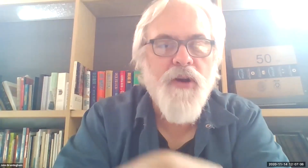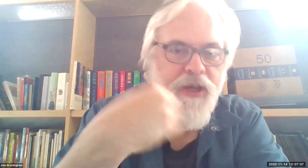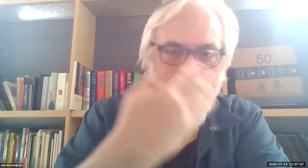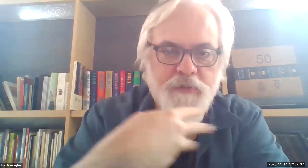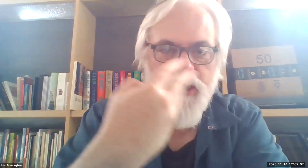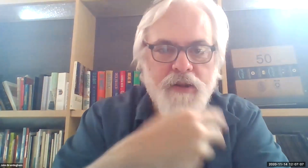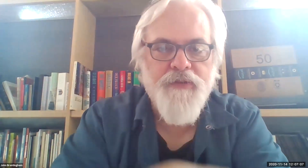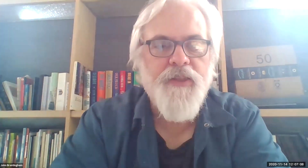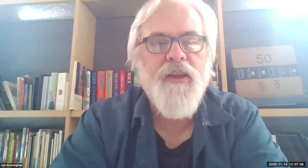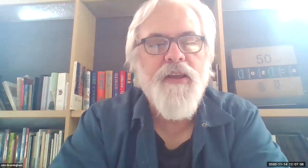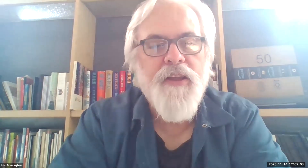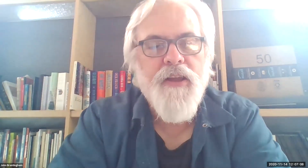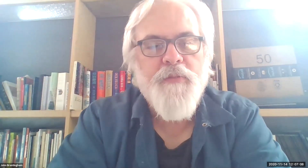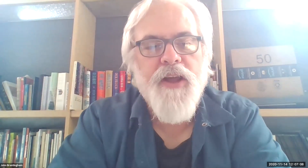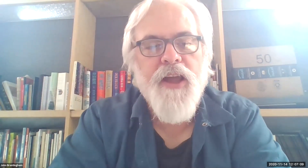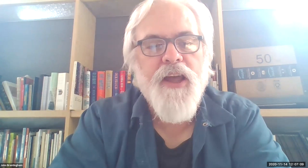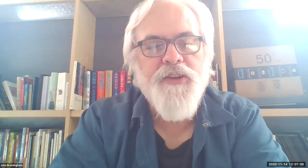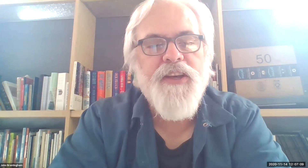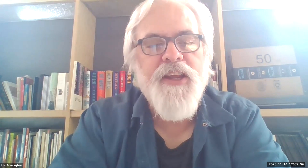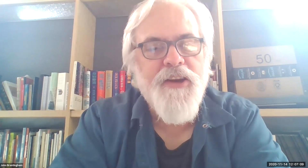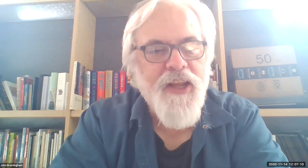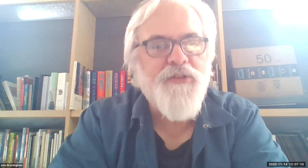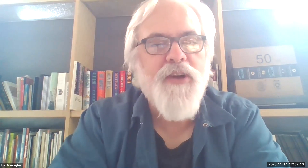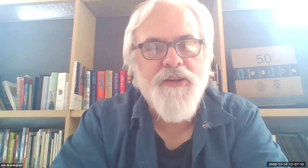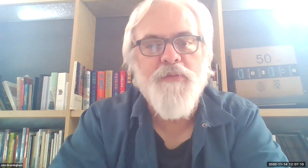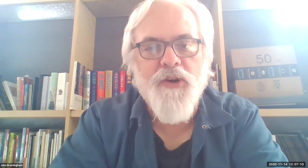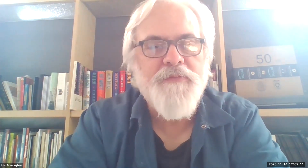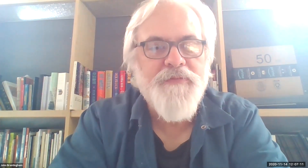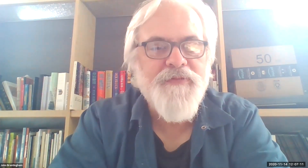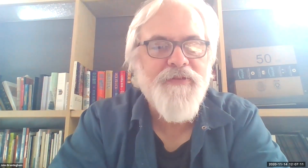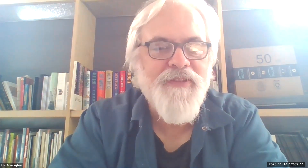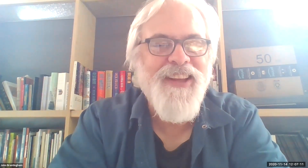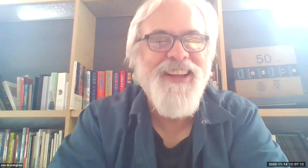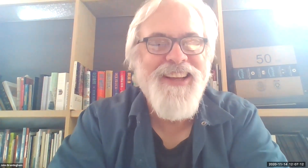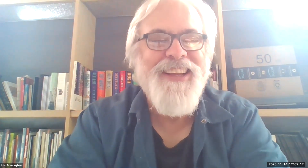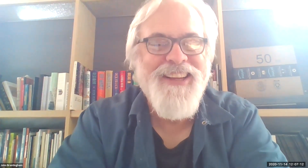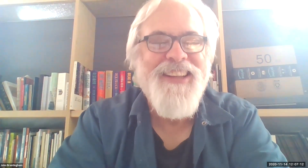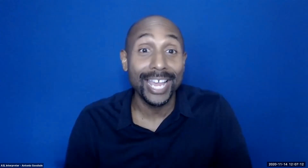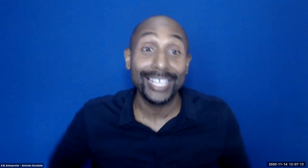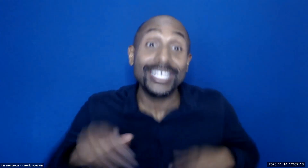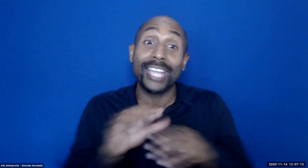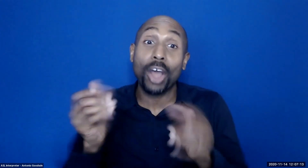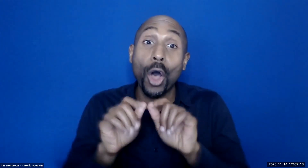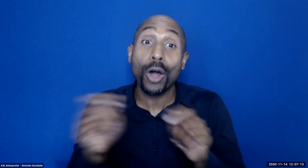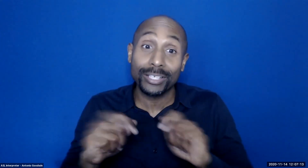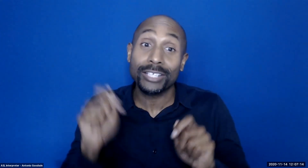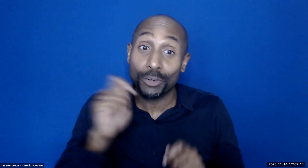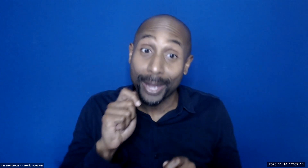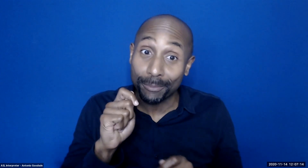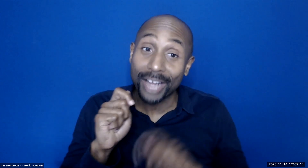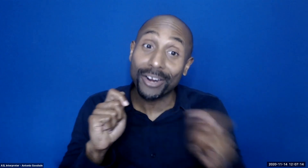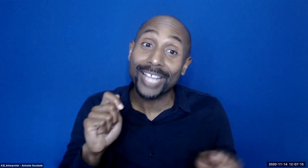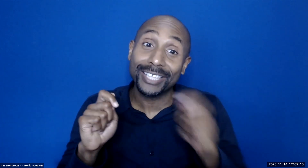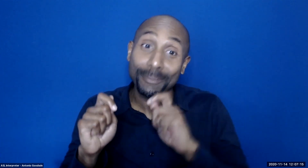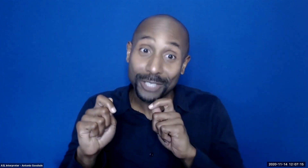s'mores anymore because they're beard unfriendly, but I'll do the deconstructed s'more. What's that? Taking just the